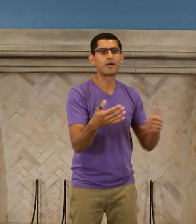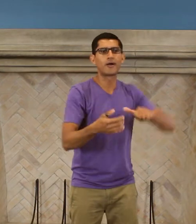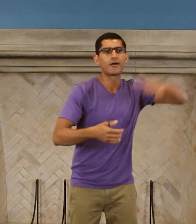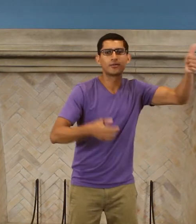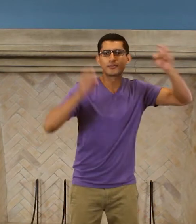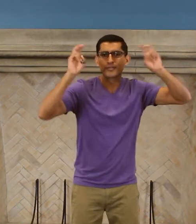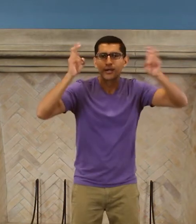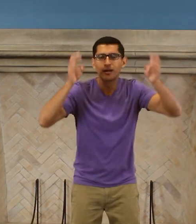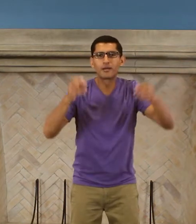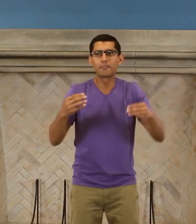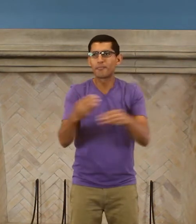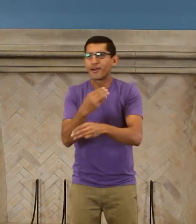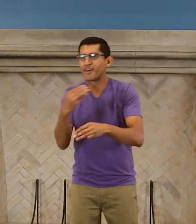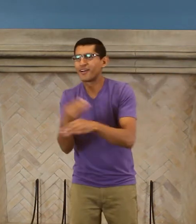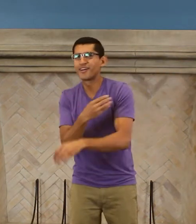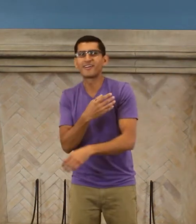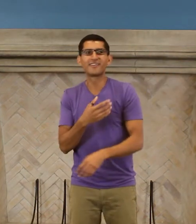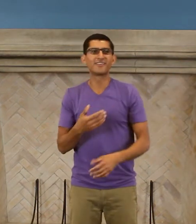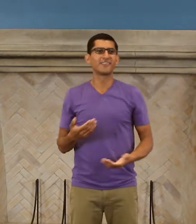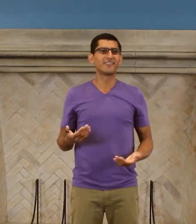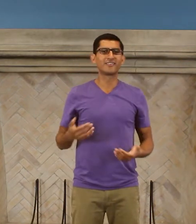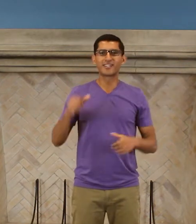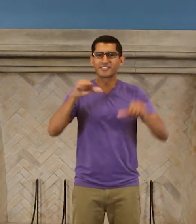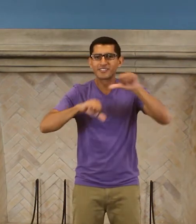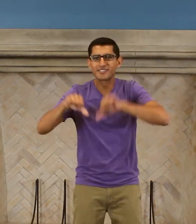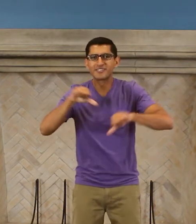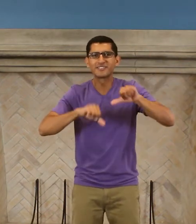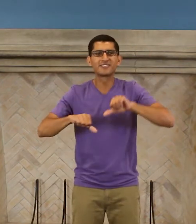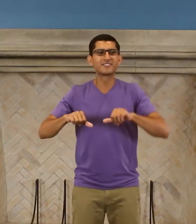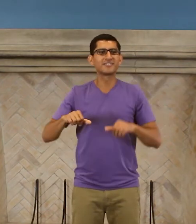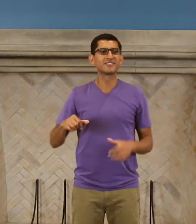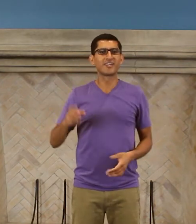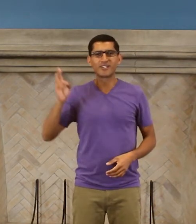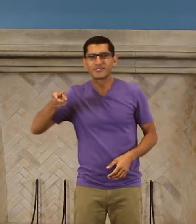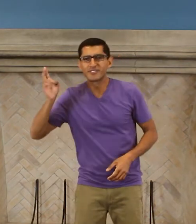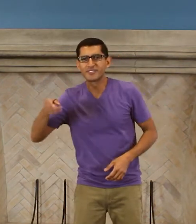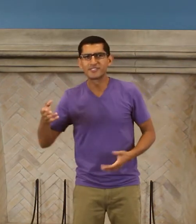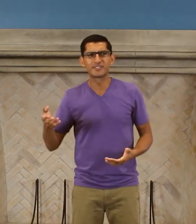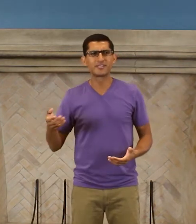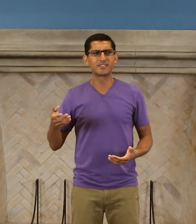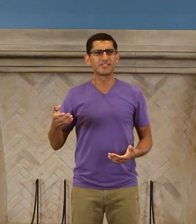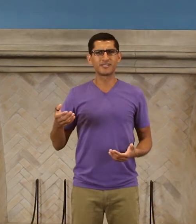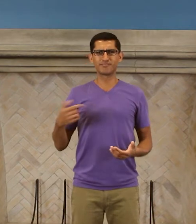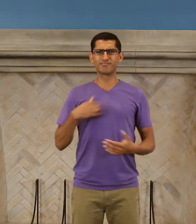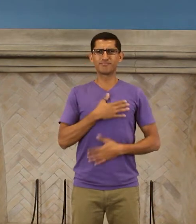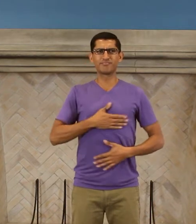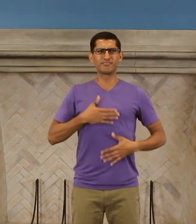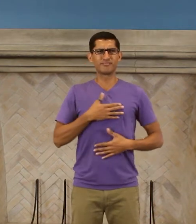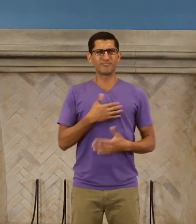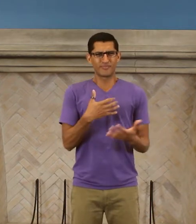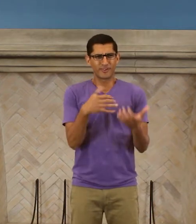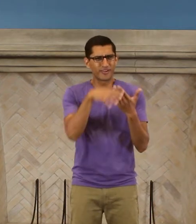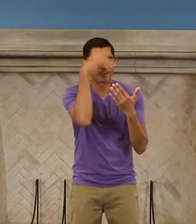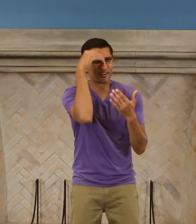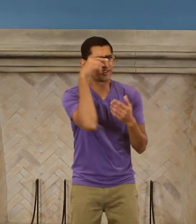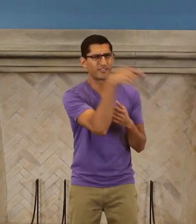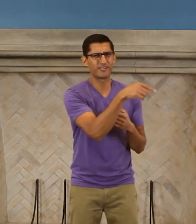so much, but I wanted to focus on other topics like math and science, history. I